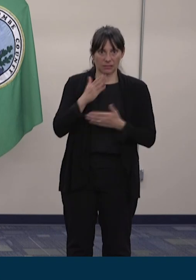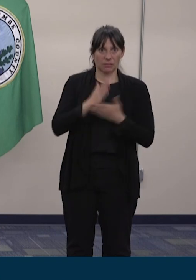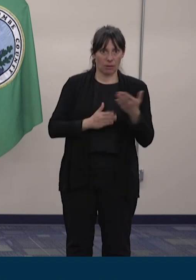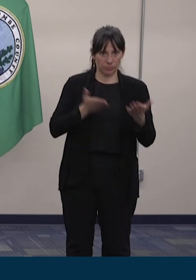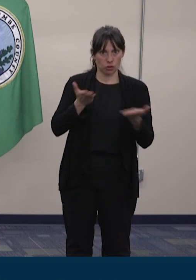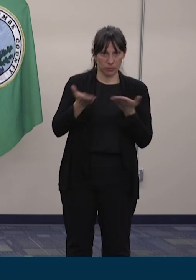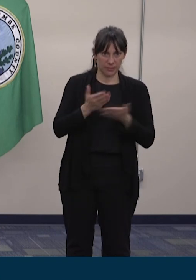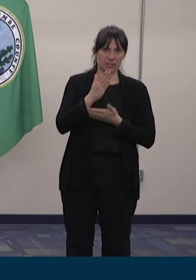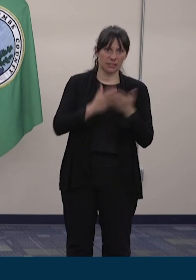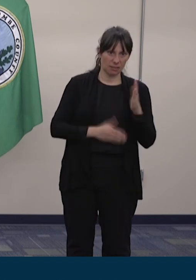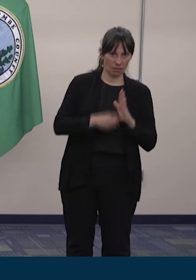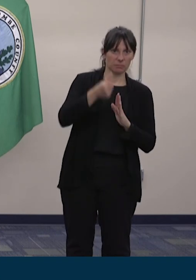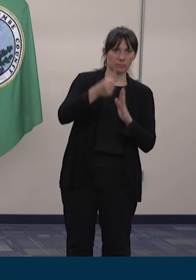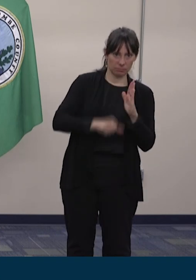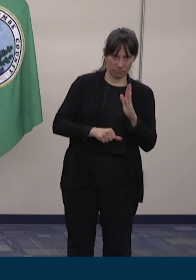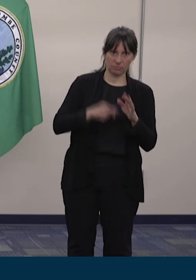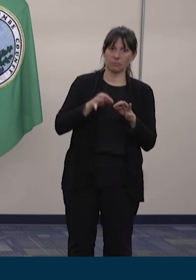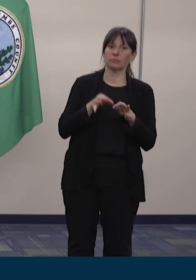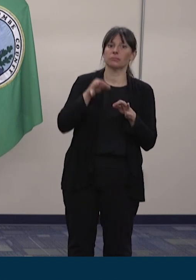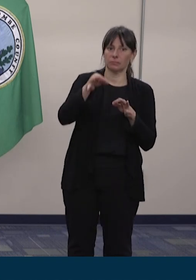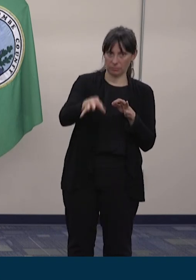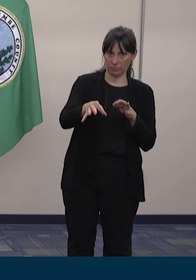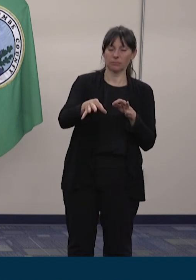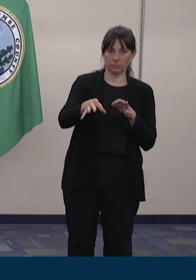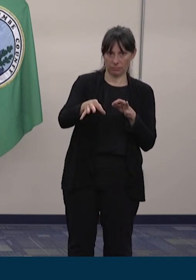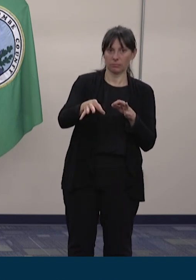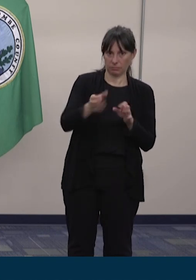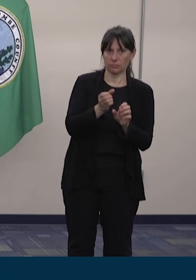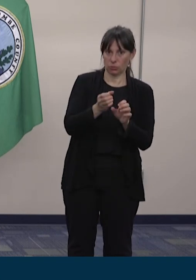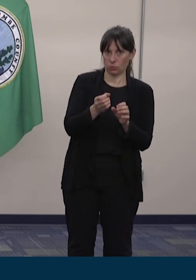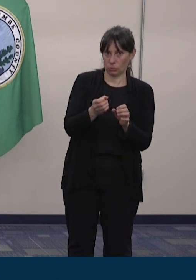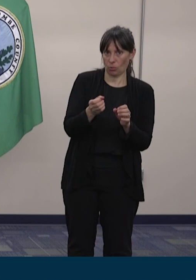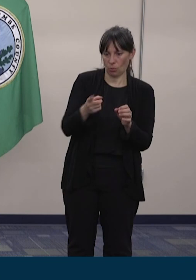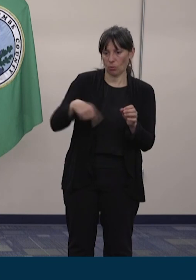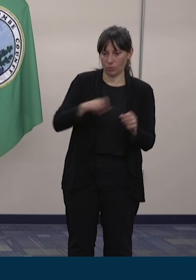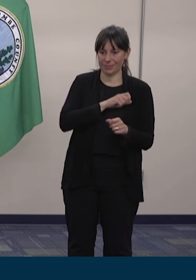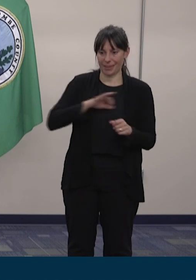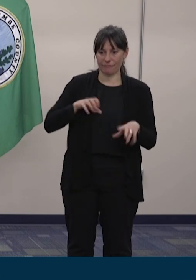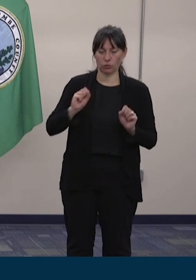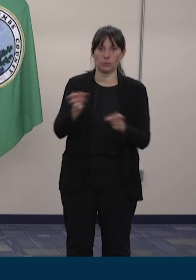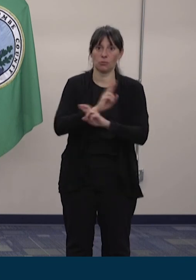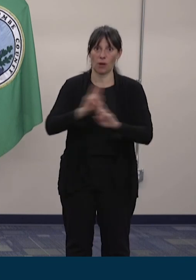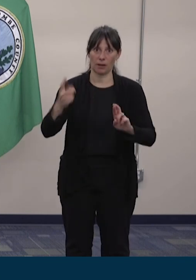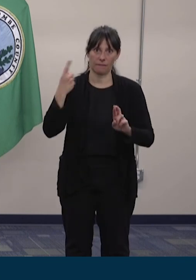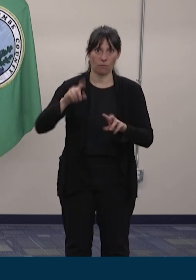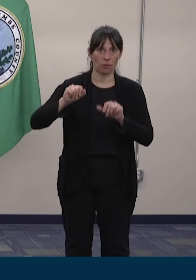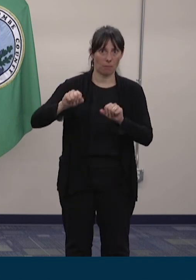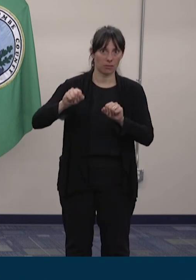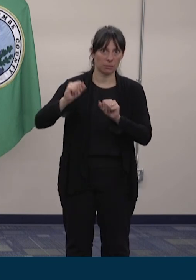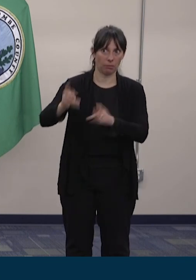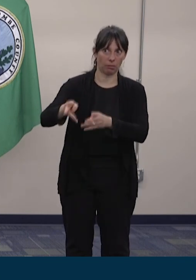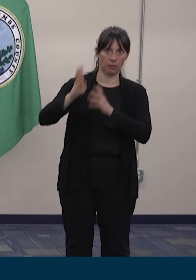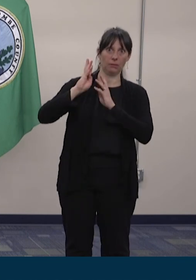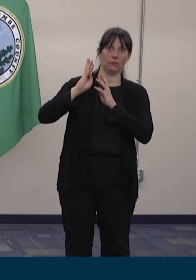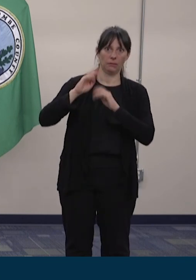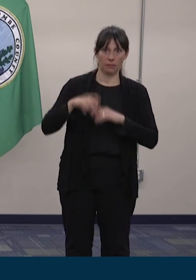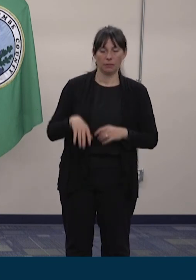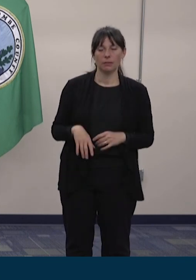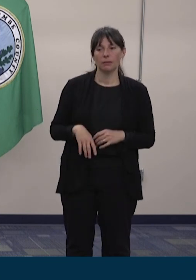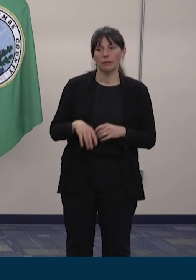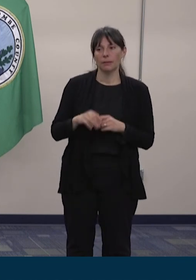otros pacientes por We otras are eager razones. to begin the process of Y restoring more estamos economic muy and community emocionados activities de as